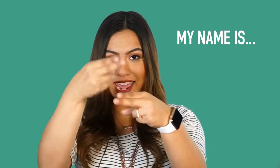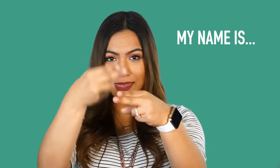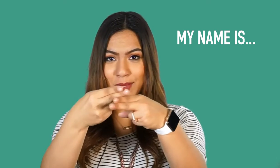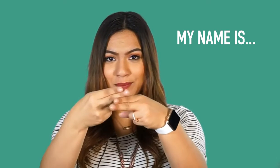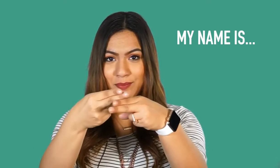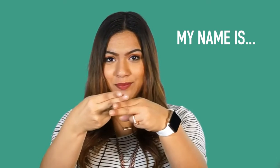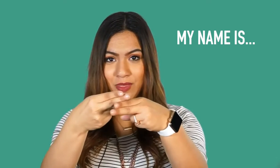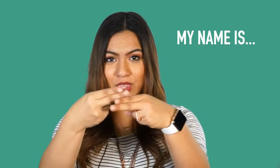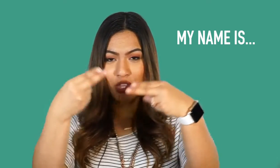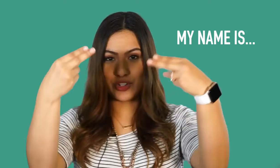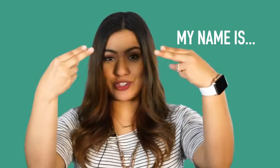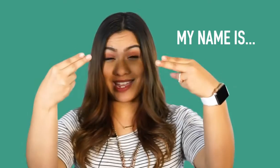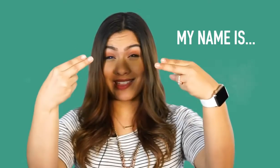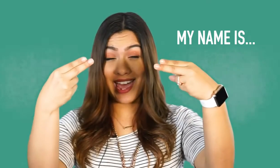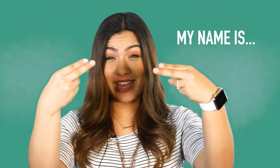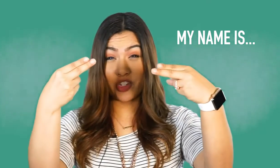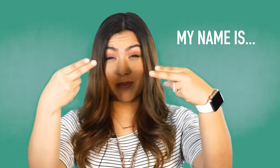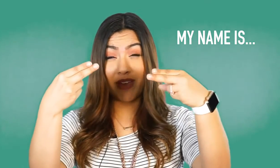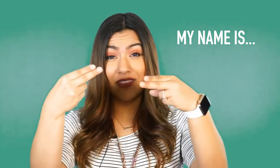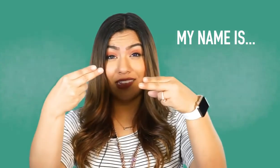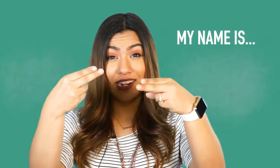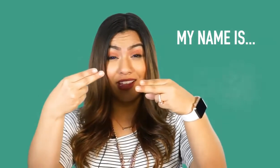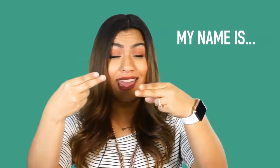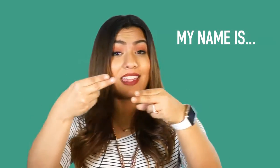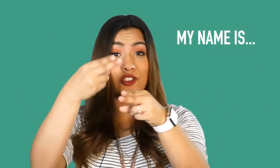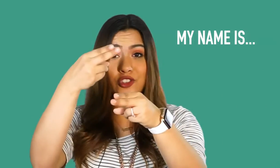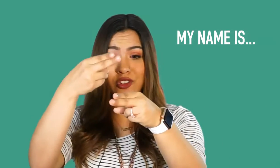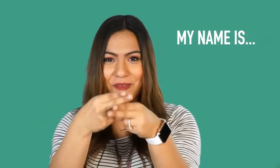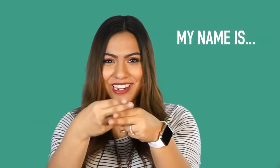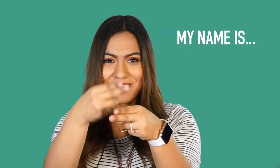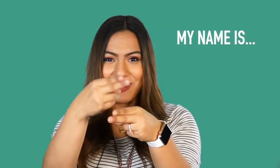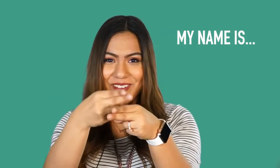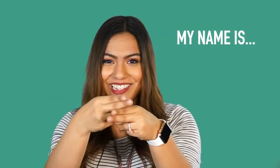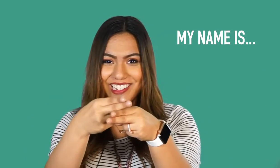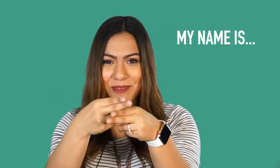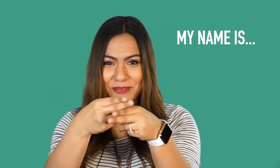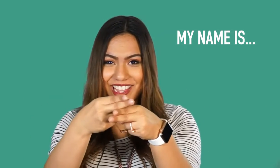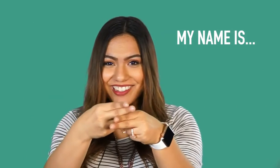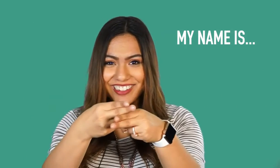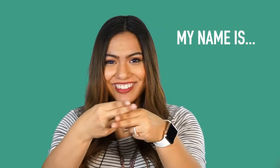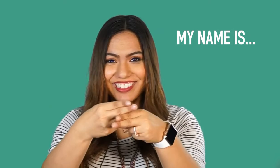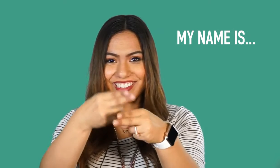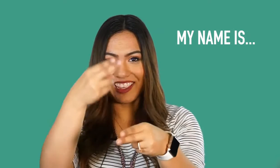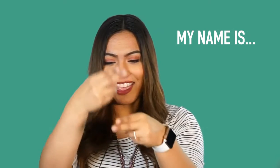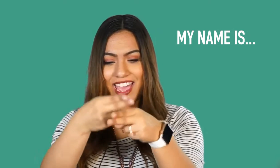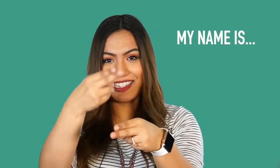name. So you're taking the hand shape of the letter H. One is going directly on top of the other and